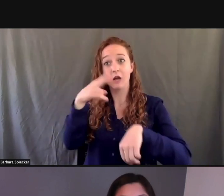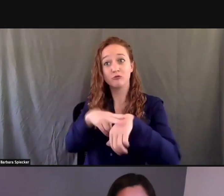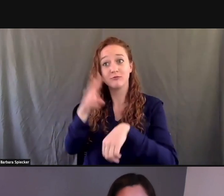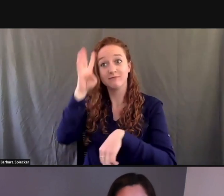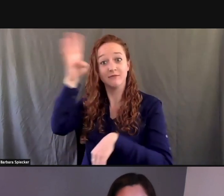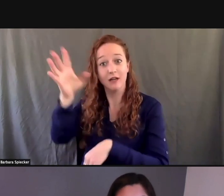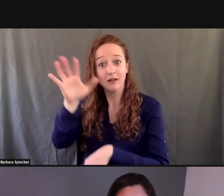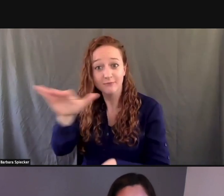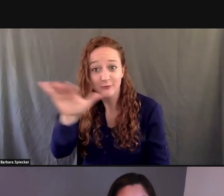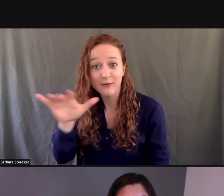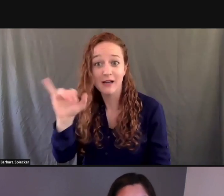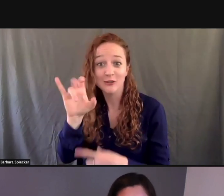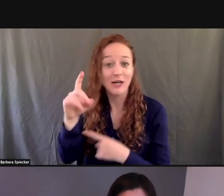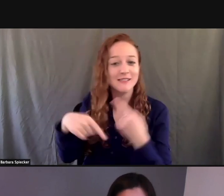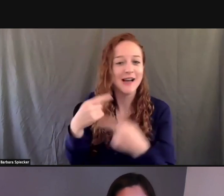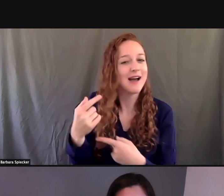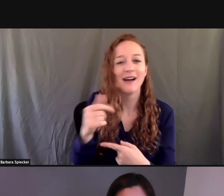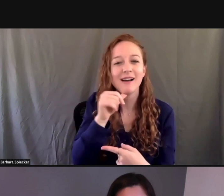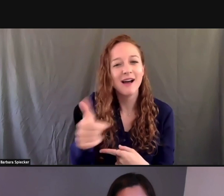appropriately?